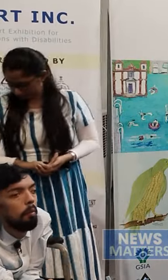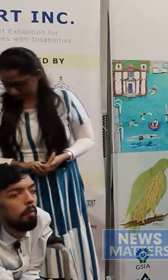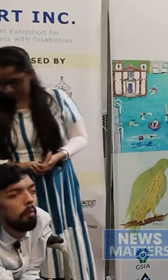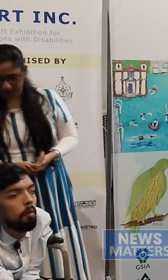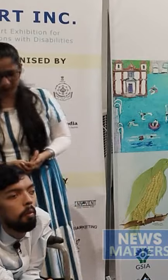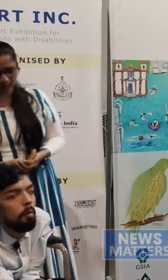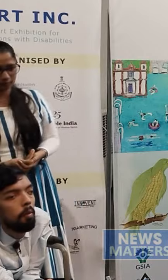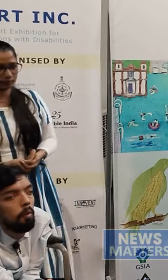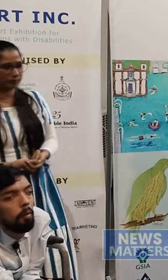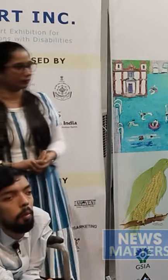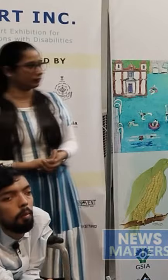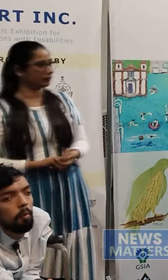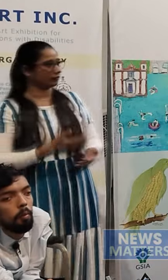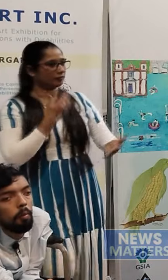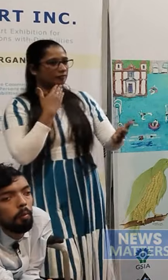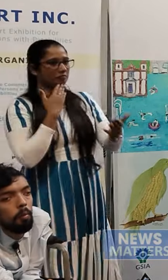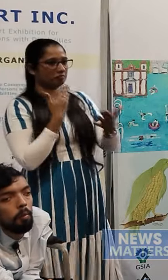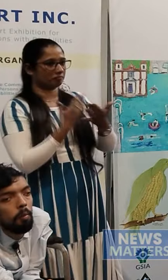Preeti, thank you so much.